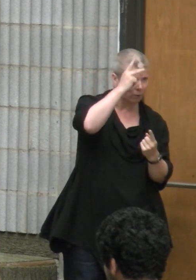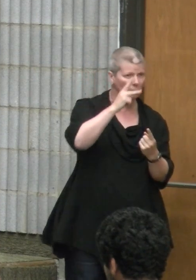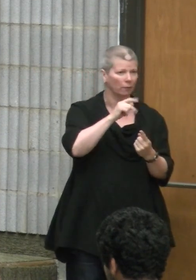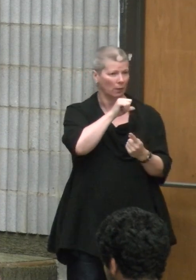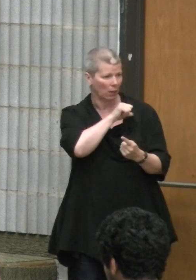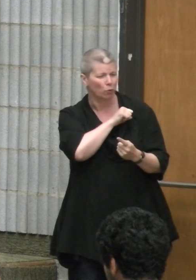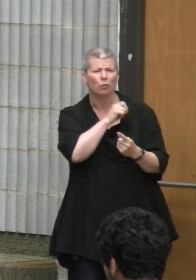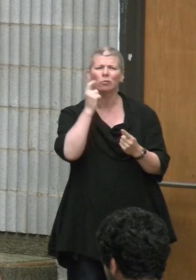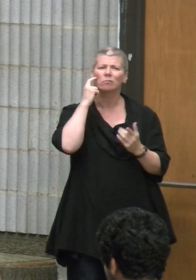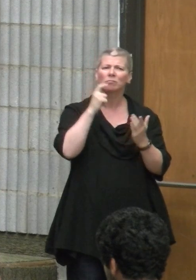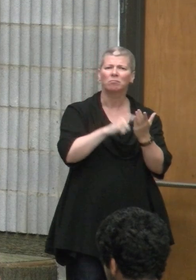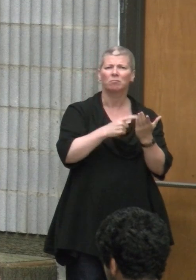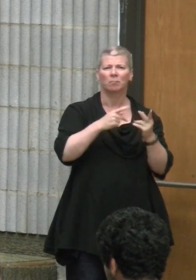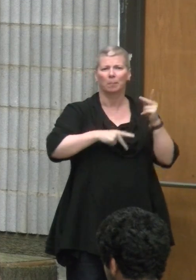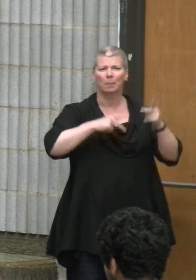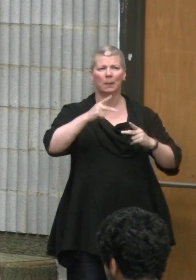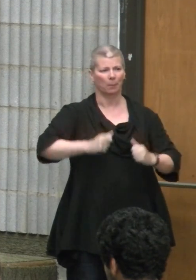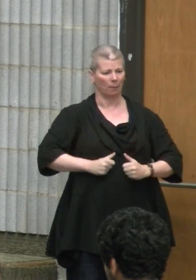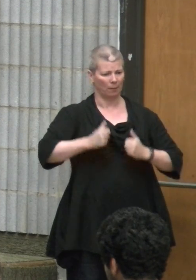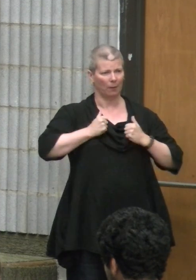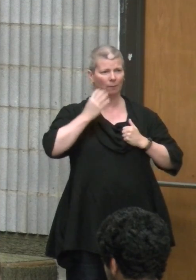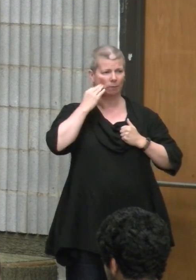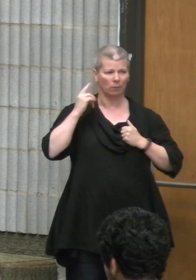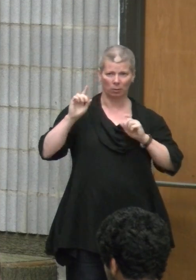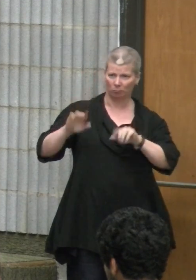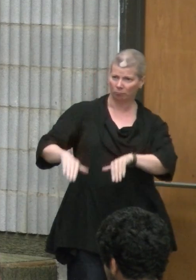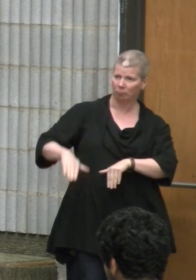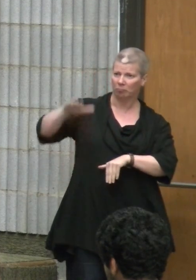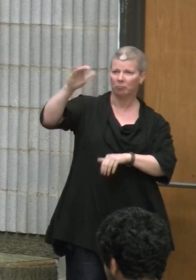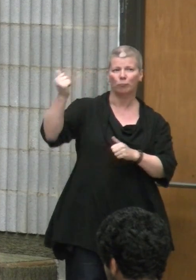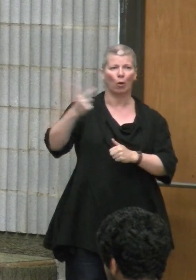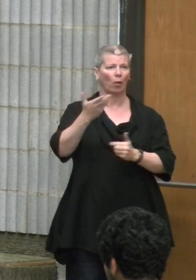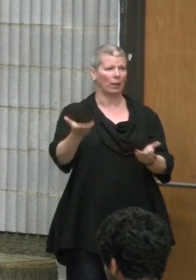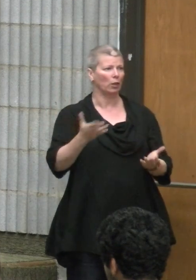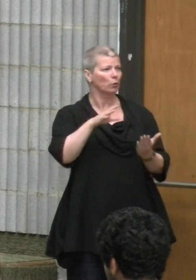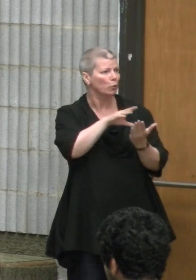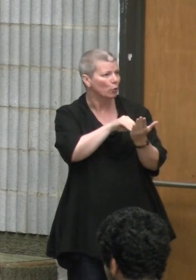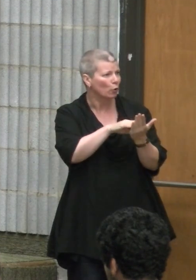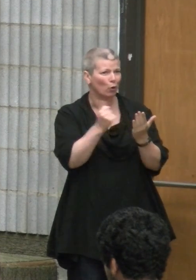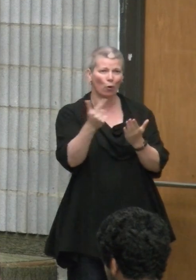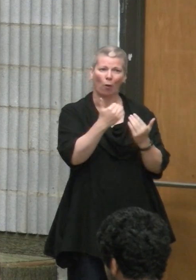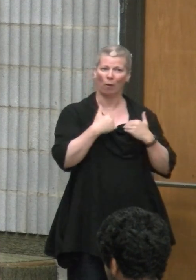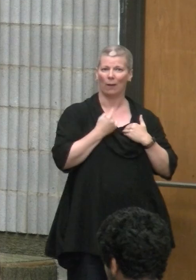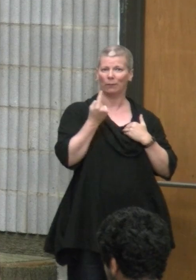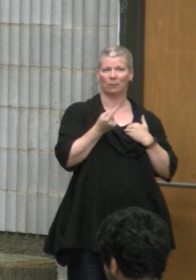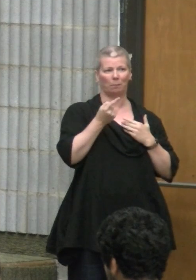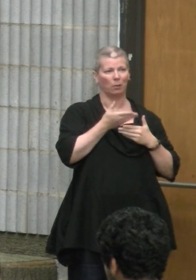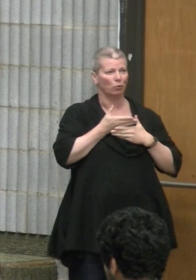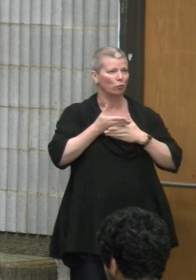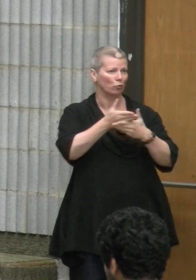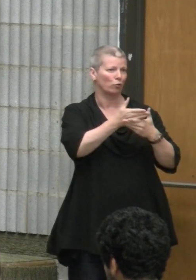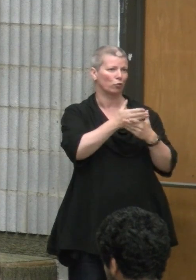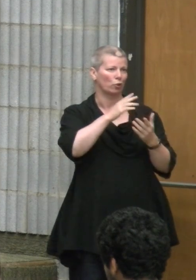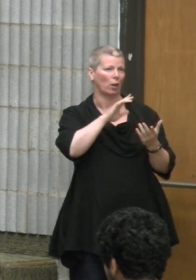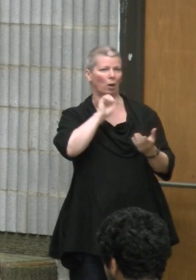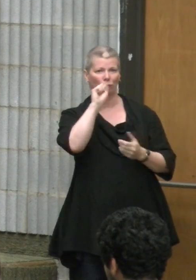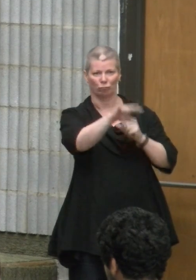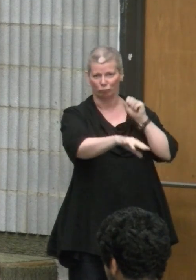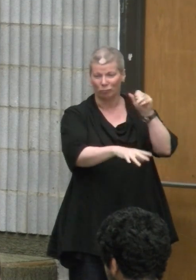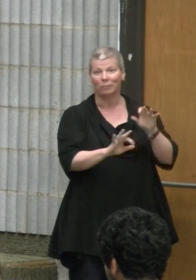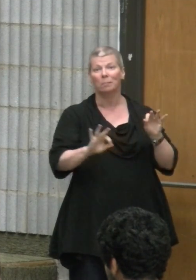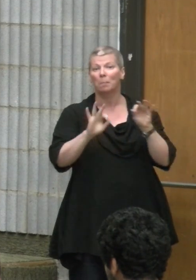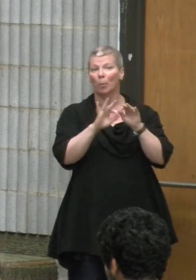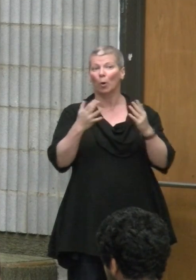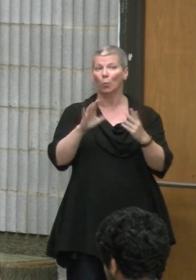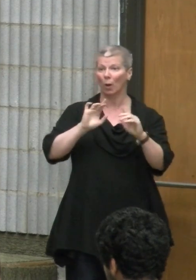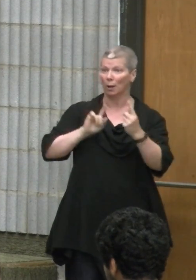experience, and recognize that everyone is here to learn, and that everyone has something to offer. Find out what pronouns people